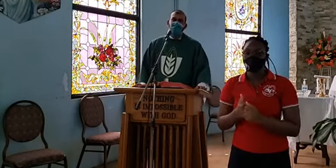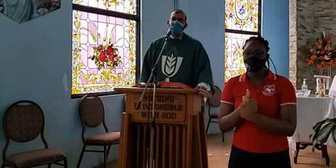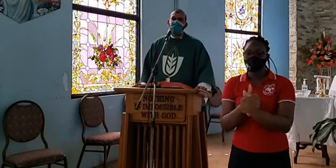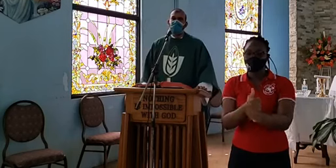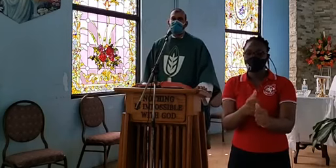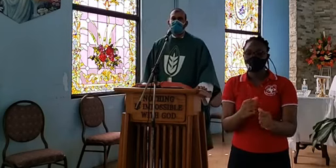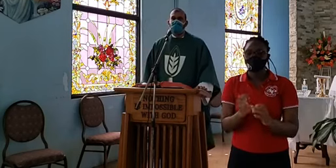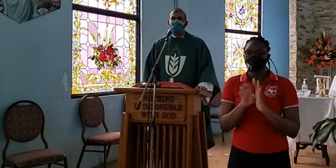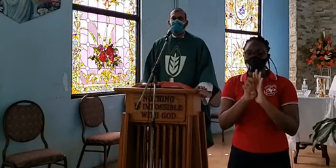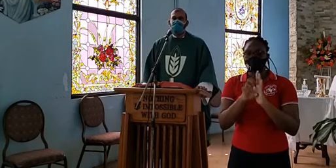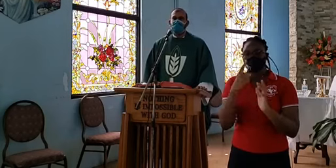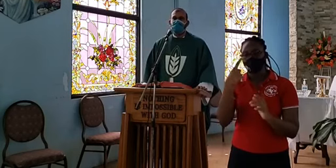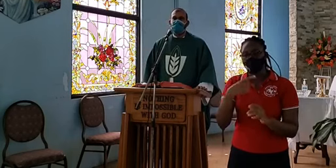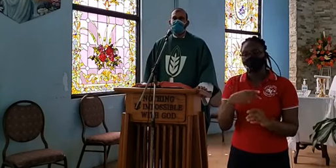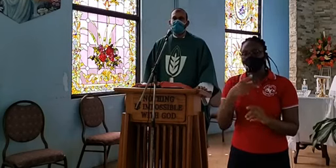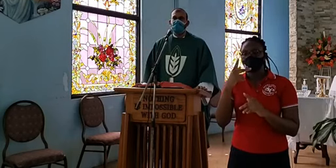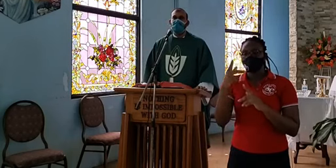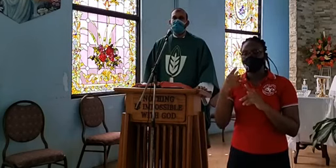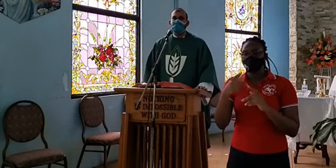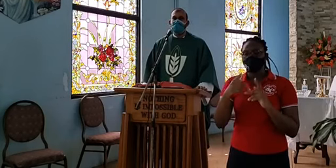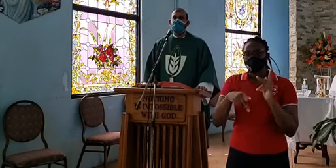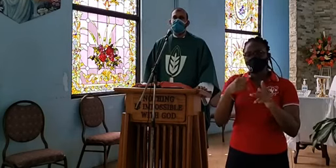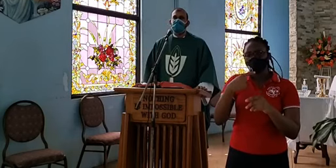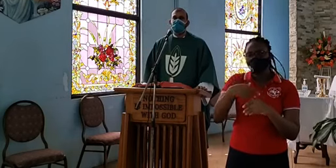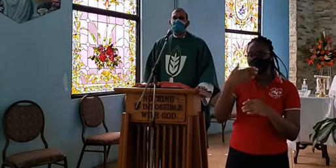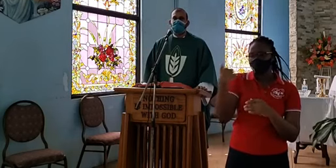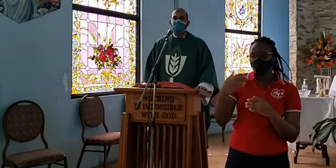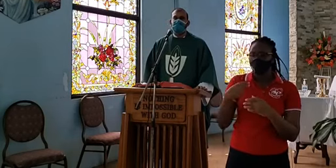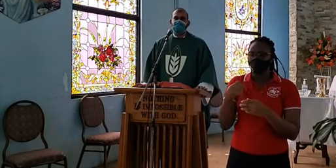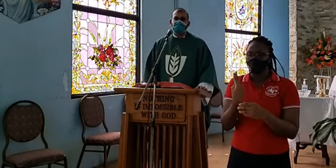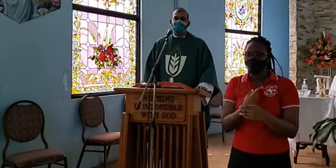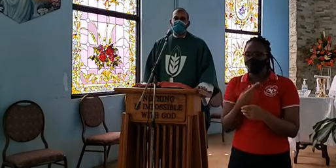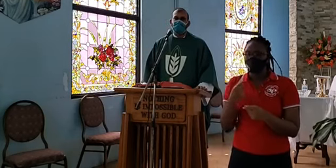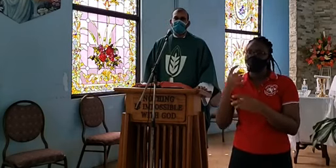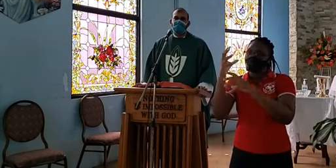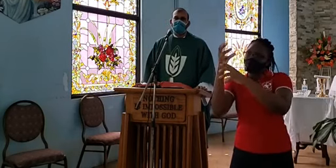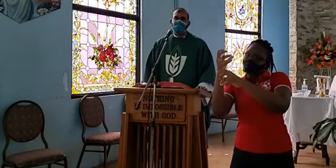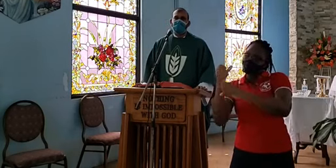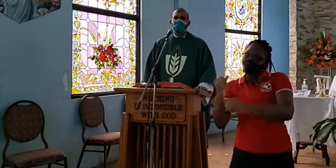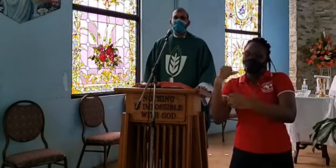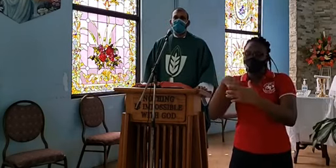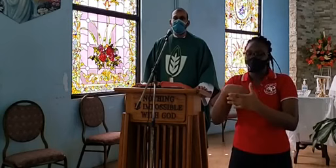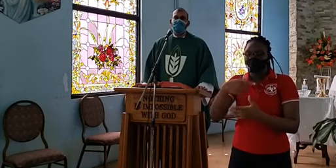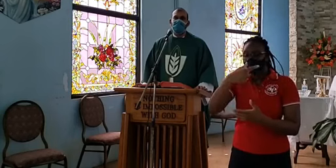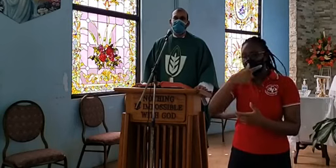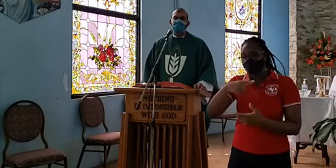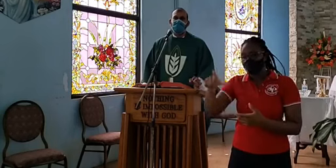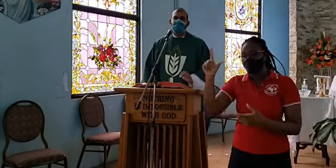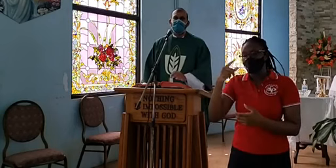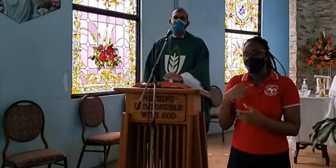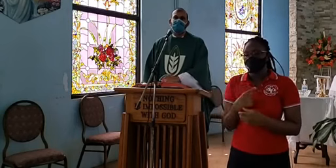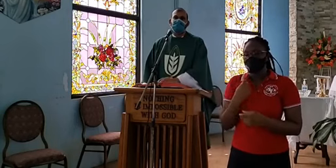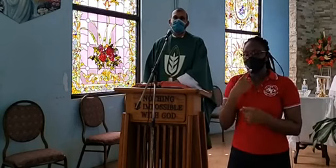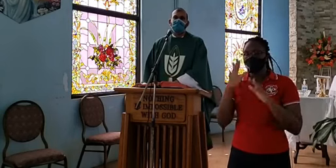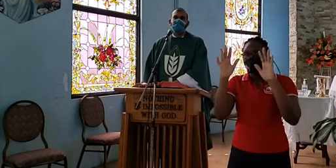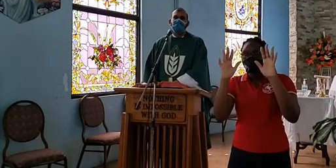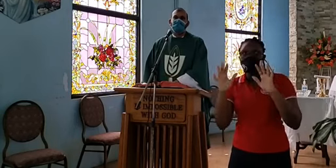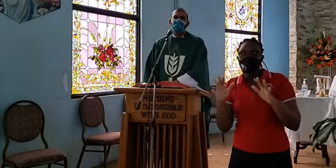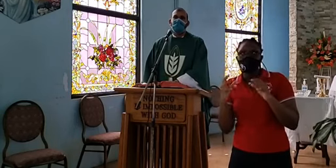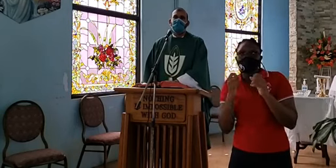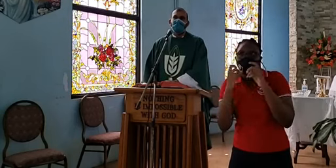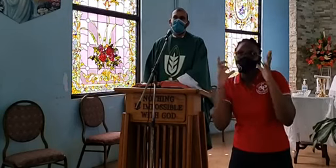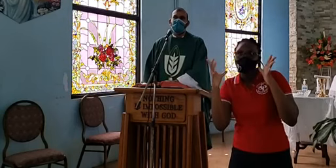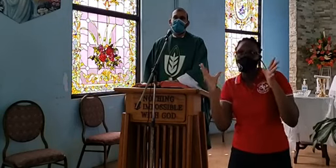of those who have gone before us, who place their trust in the Lord and who are amazed with the